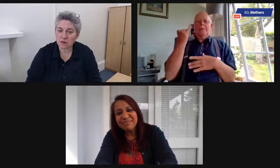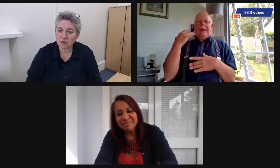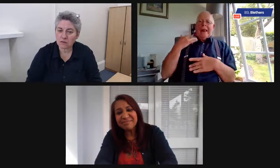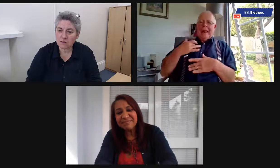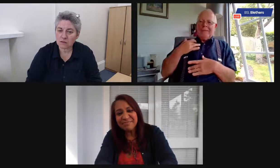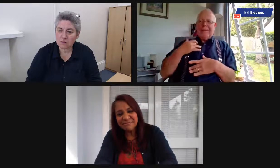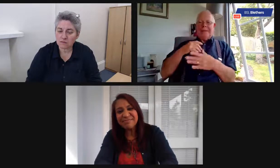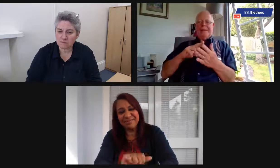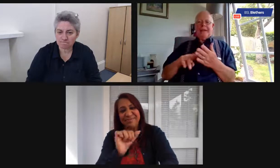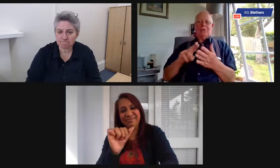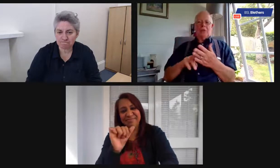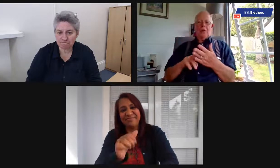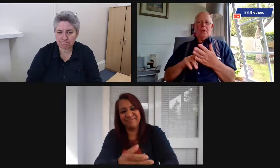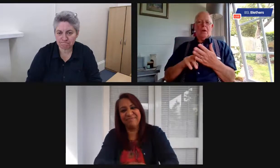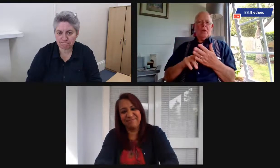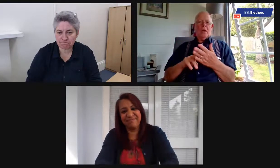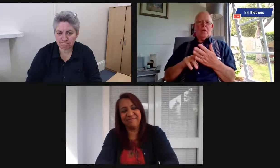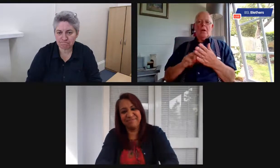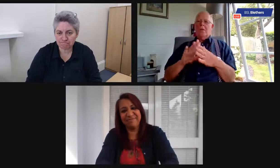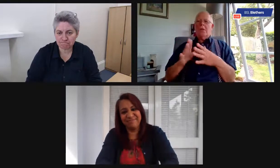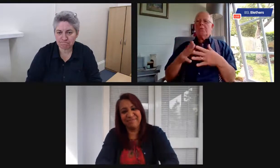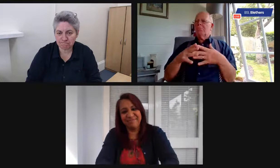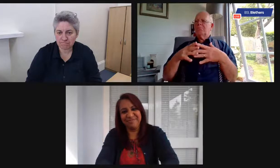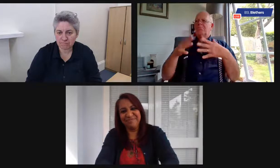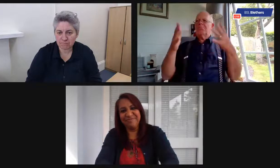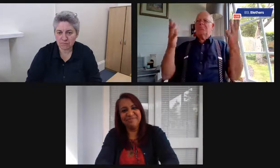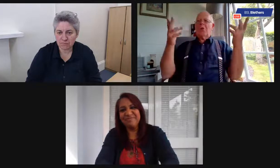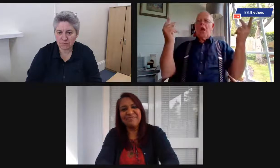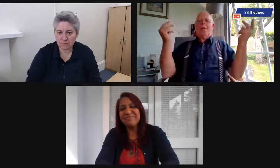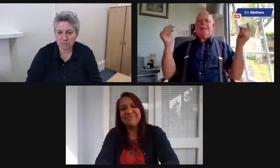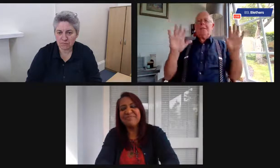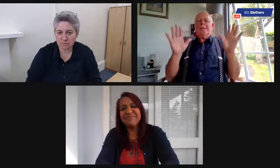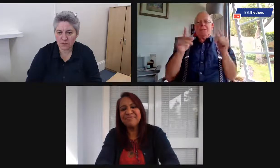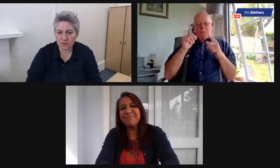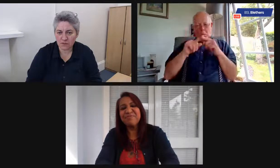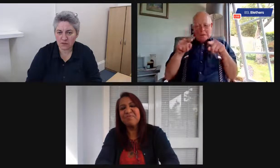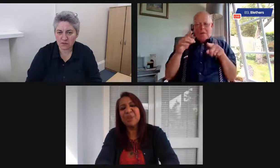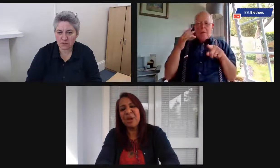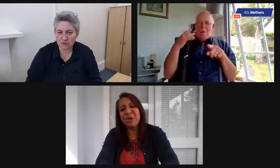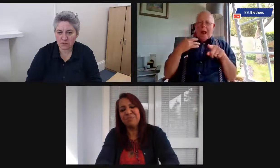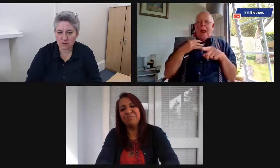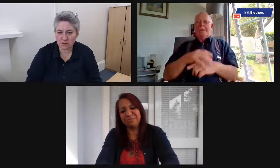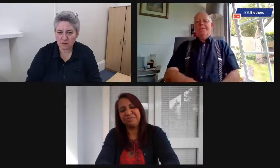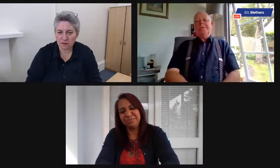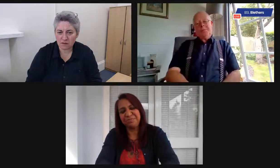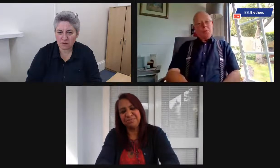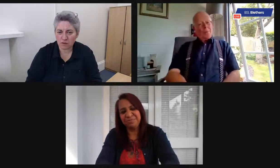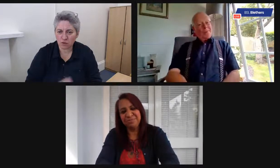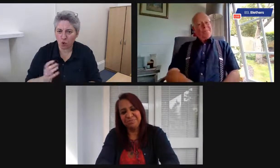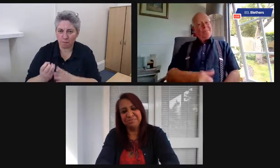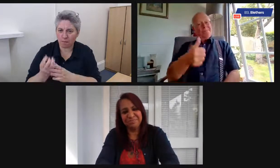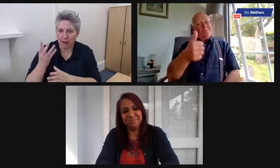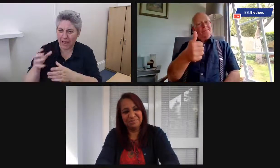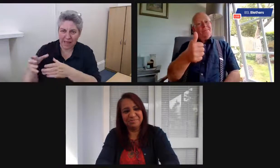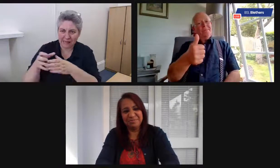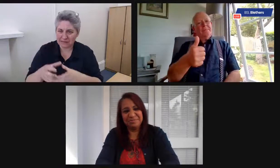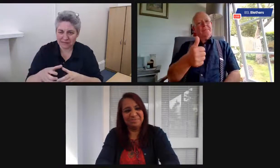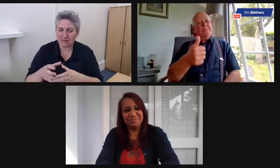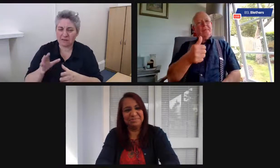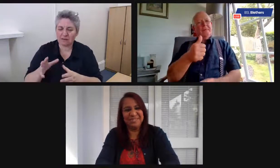things on our Facebook page must be British, wild, and living nature. That's what we're looking for.